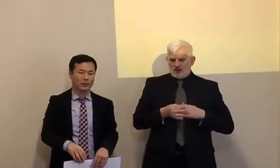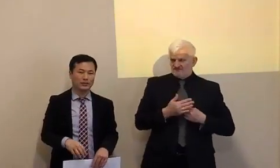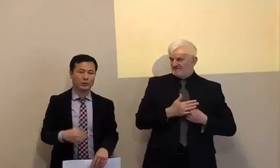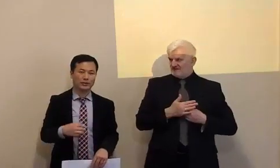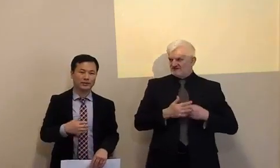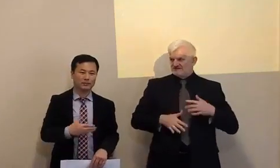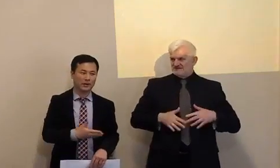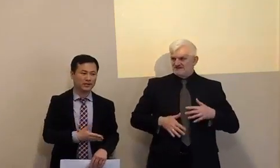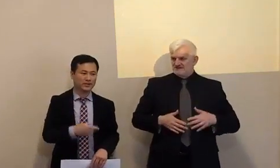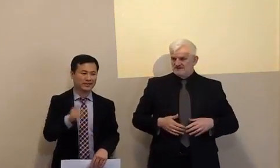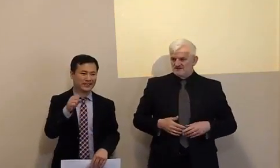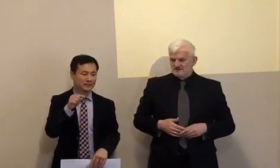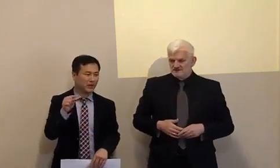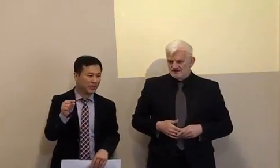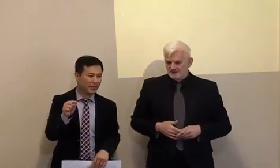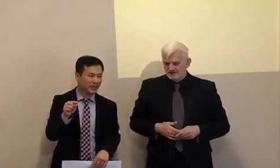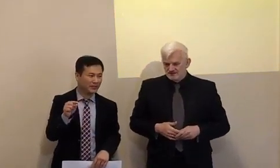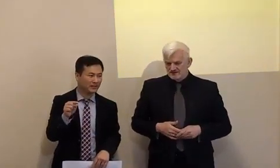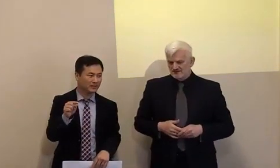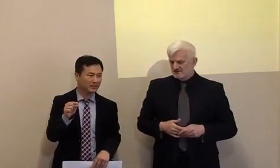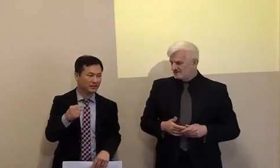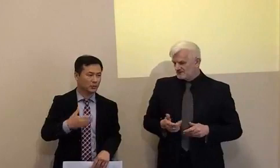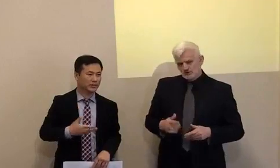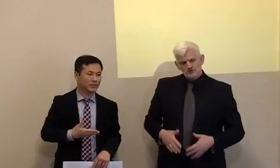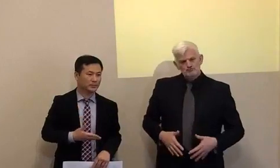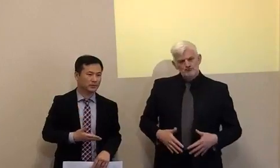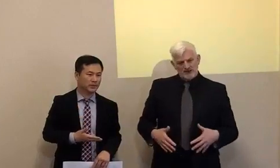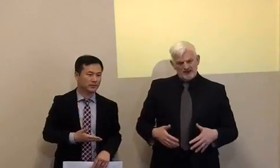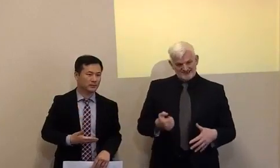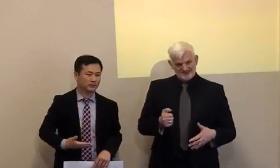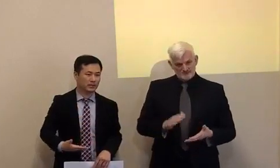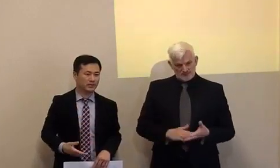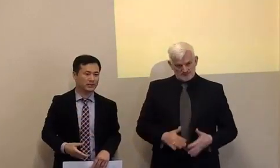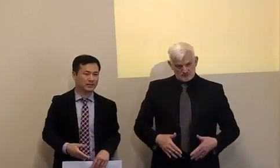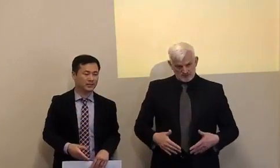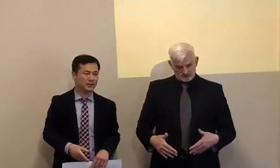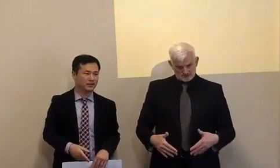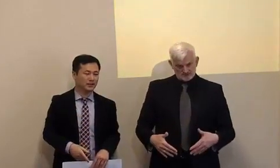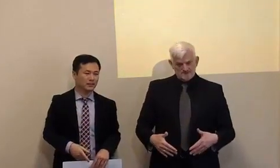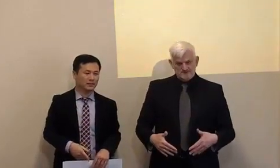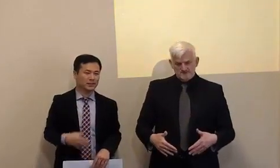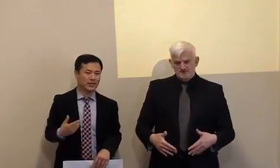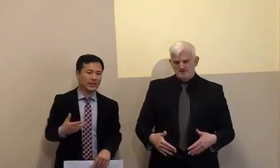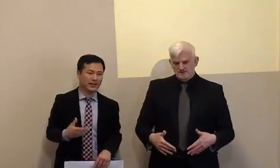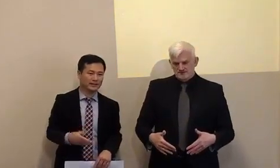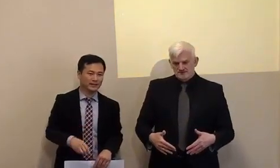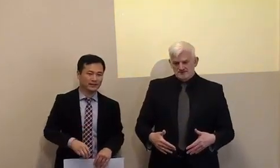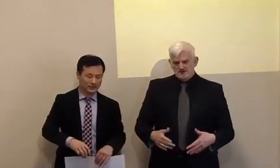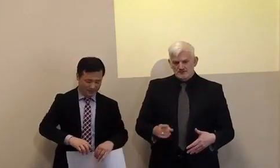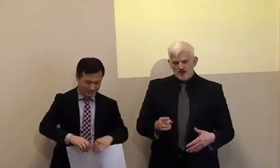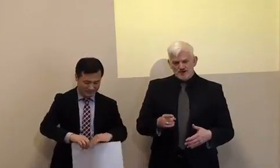When she was pregnancy 6 months, she was in 6-month pregnancy. She had an accident.